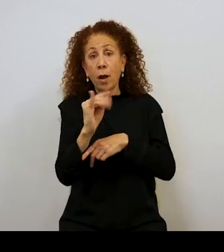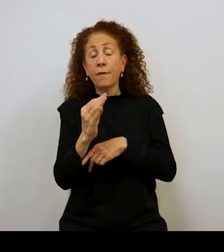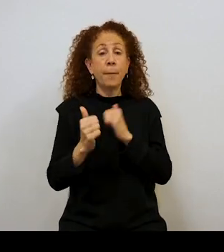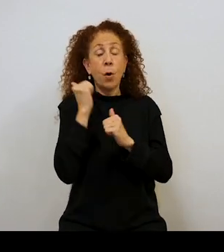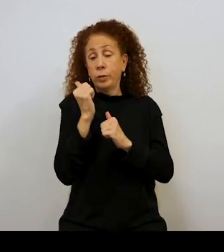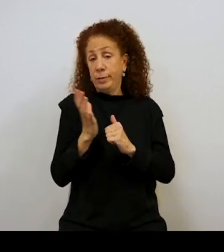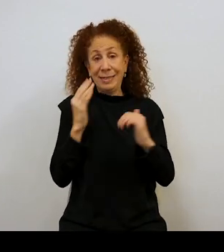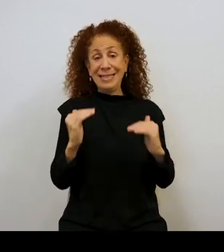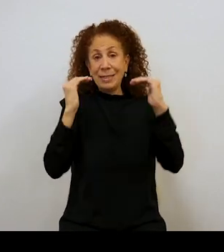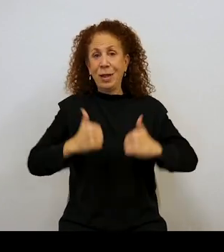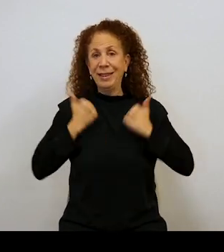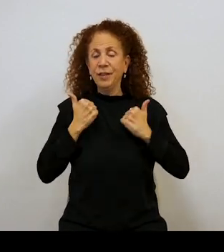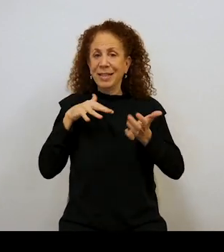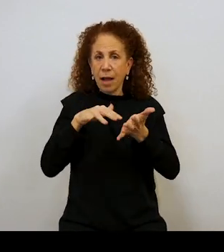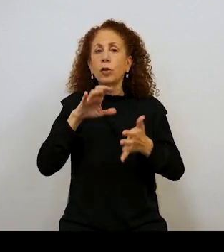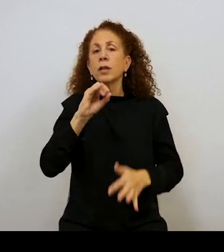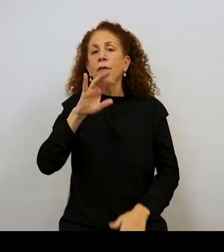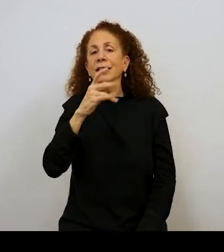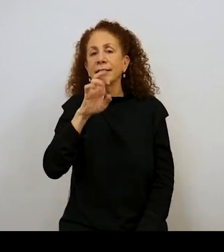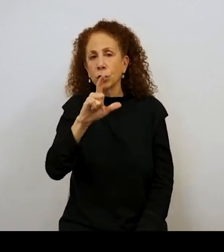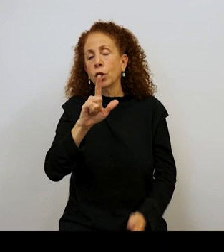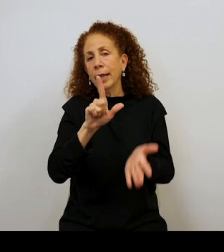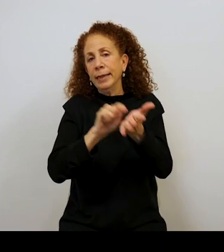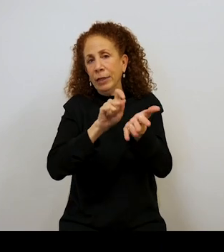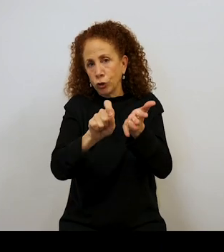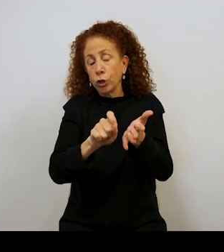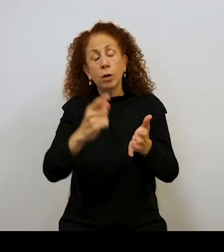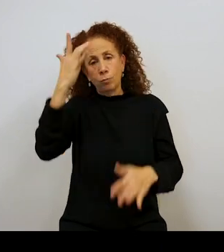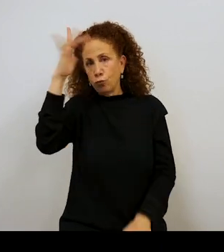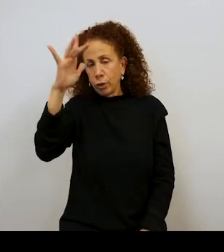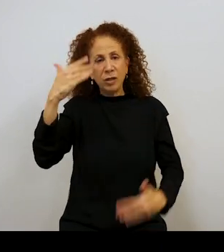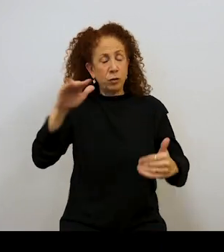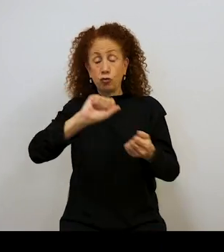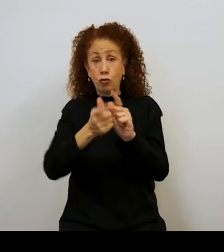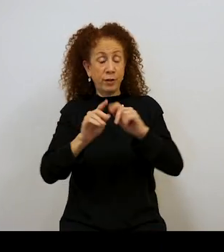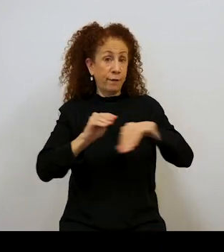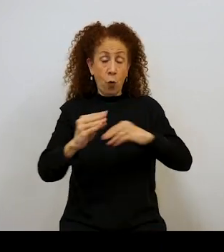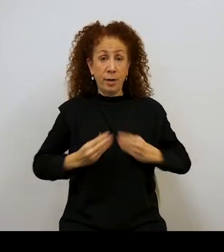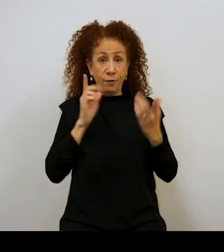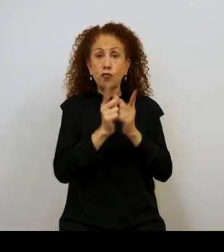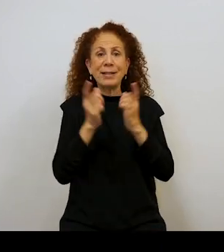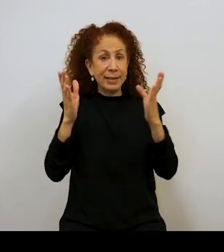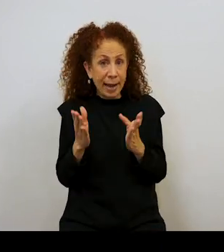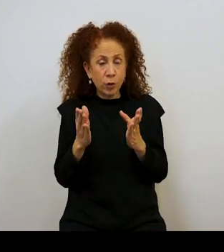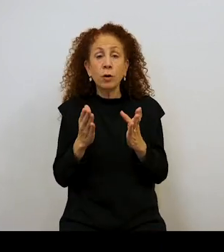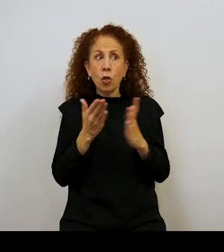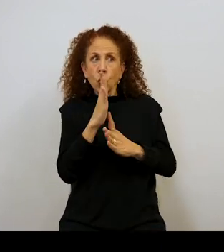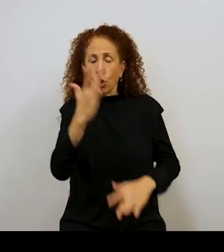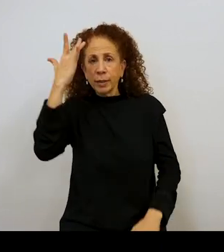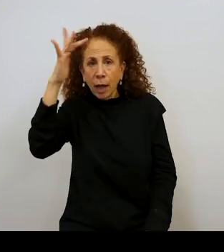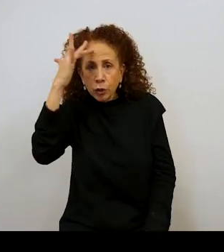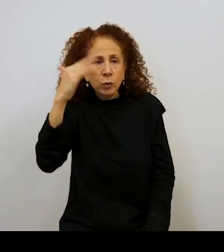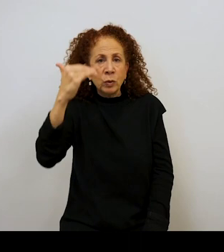most distinguished living scholars of classical literature. She is a brilliant and transformative translator who has, through her